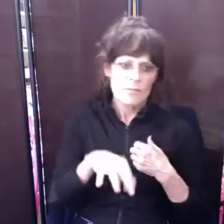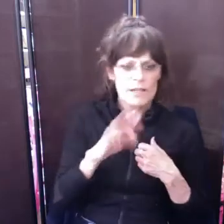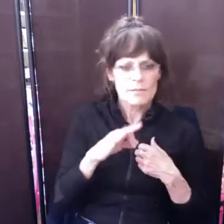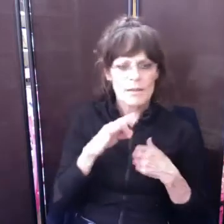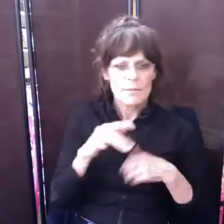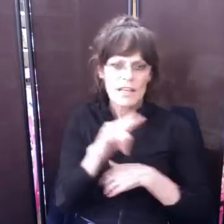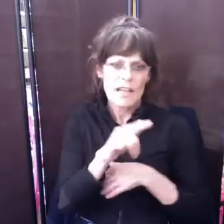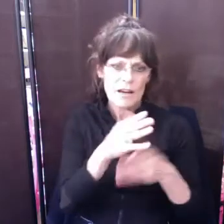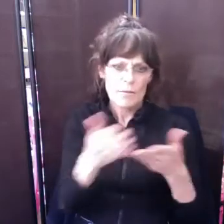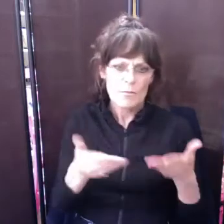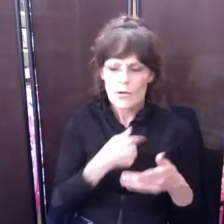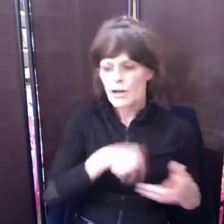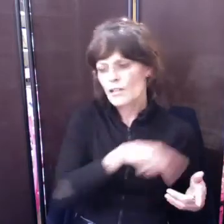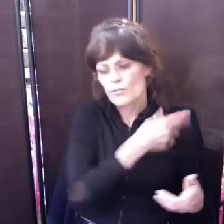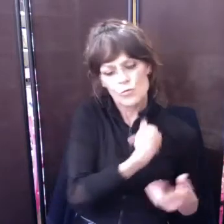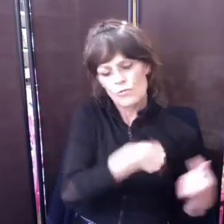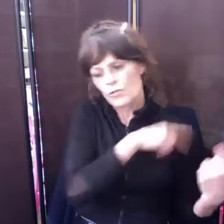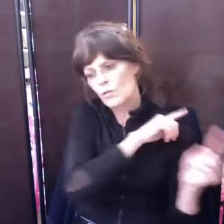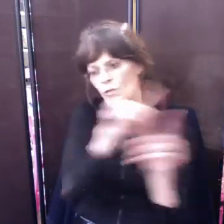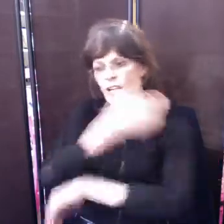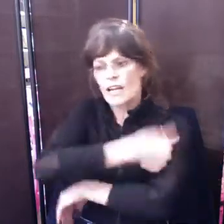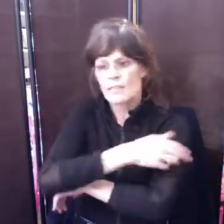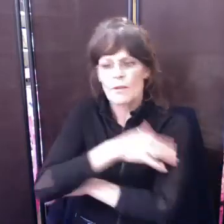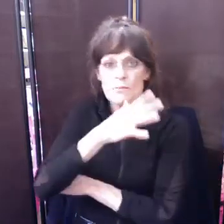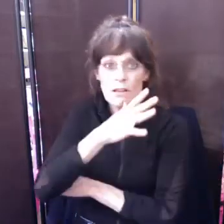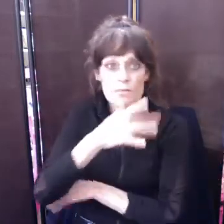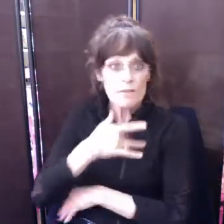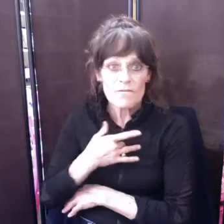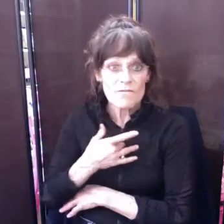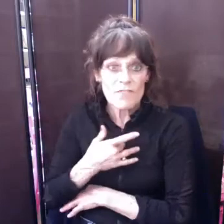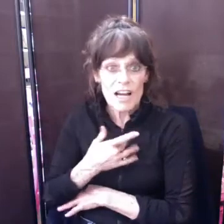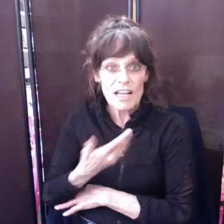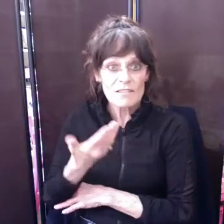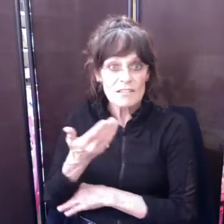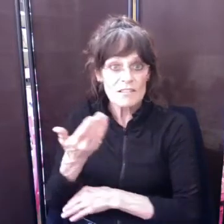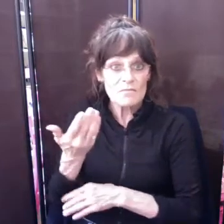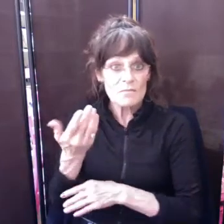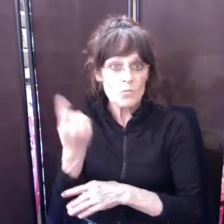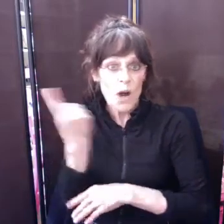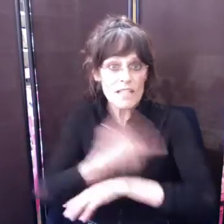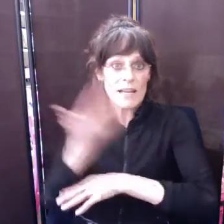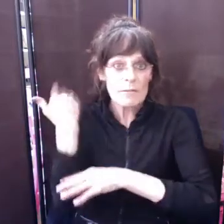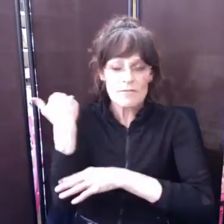the hospital. And my mother, who had been fine the day before, was in a state of delirium.